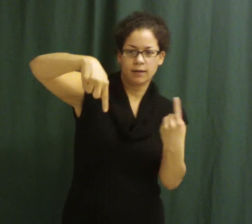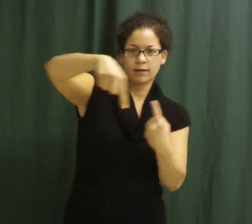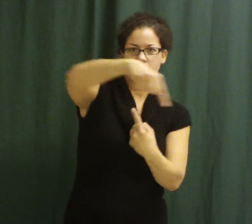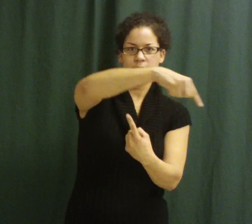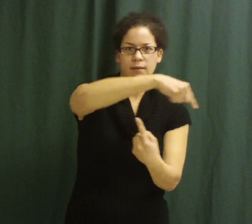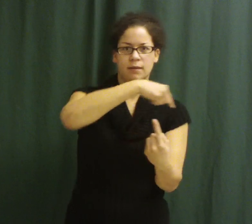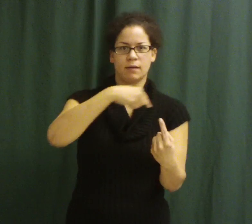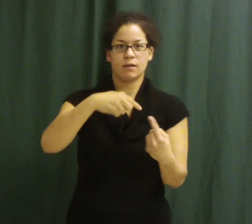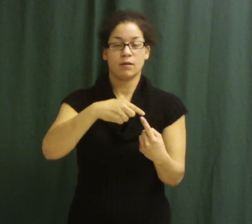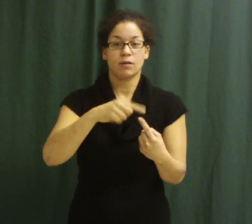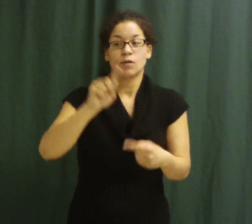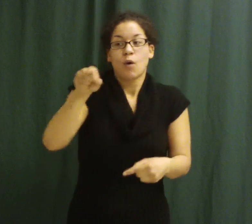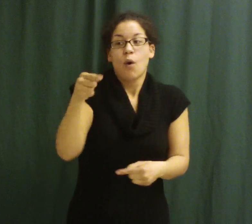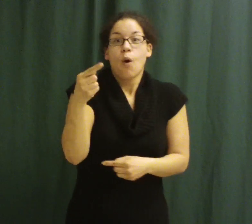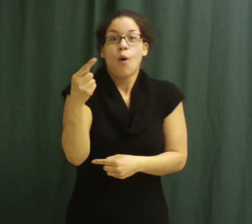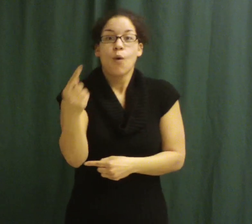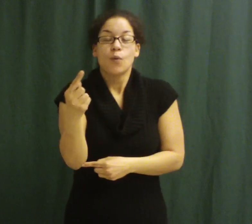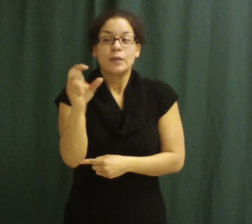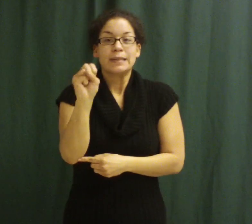Only Saturn's rings, however,